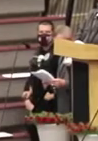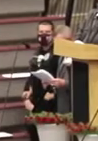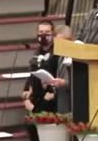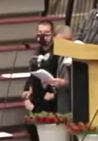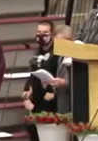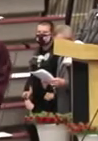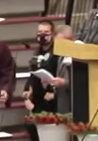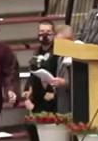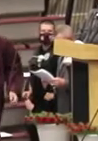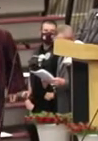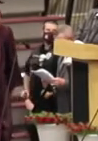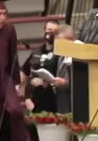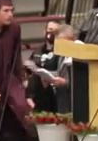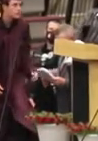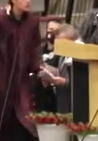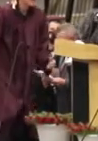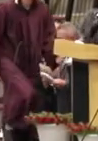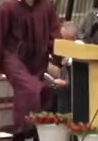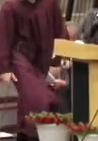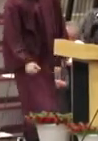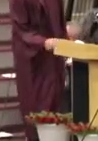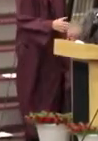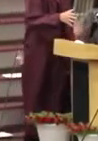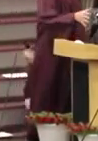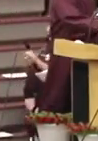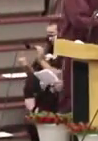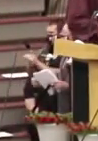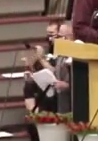Sean Michael Wininger.